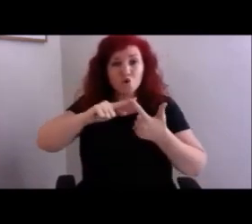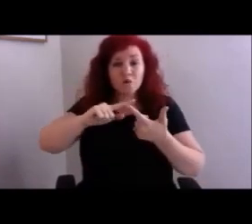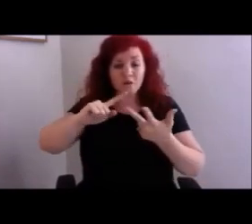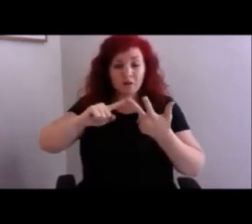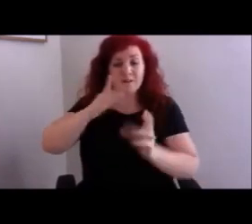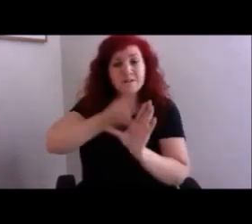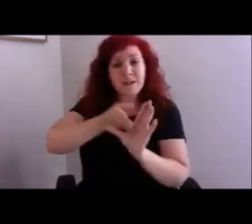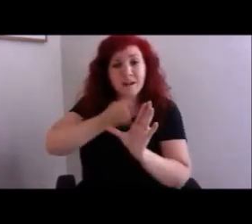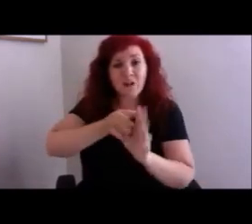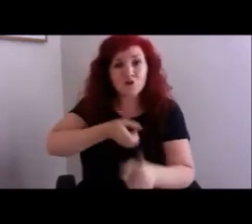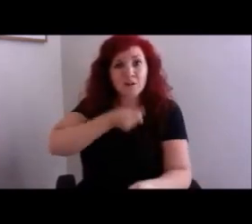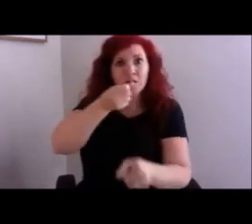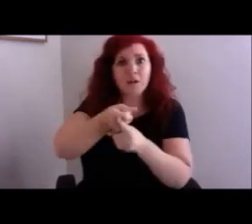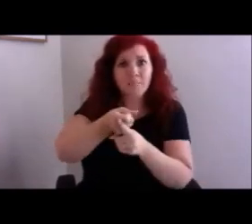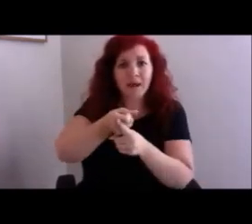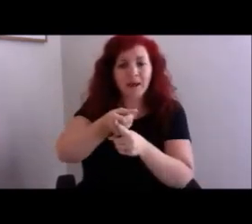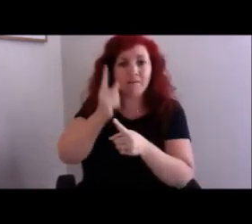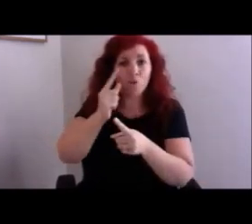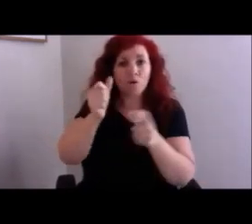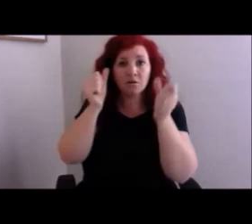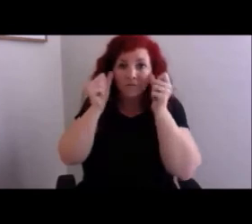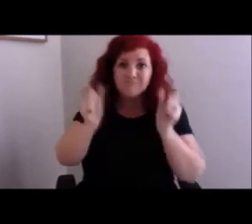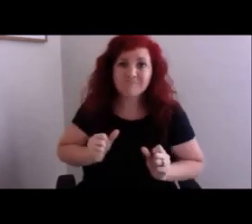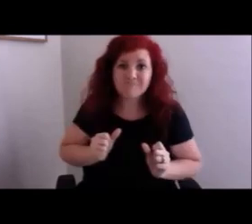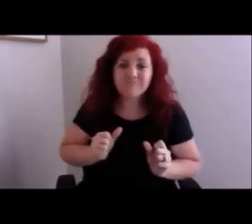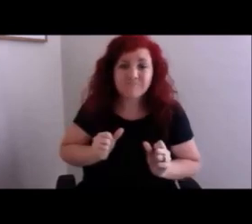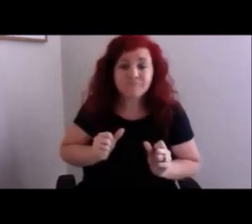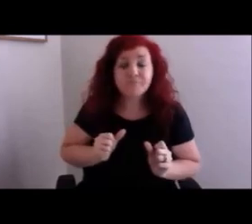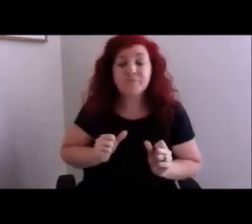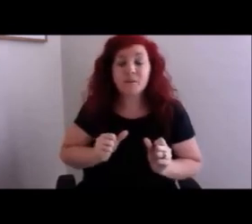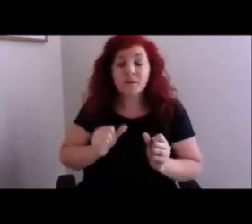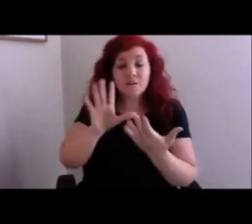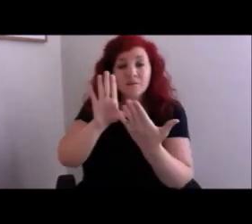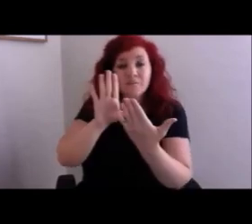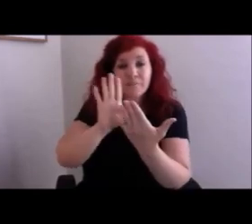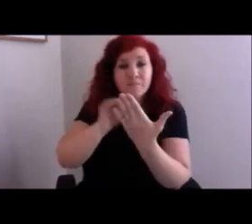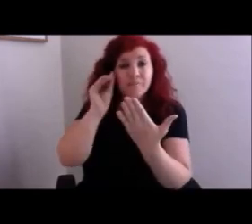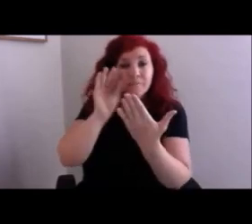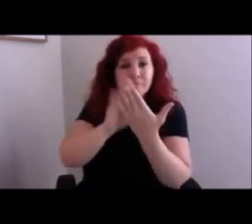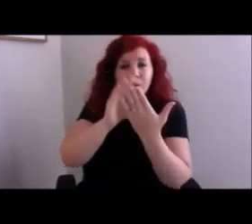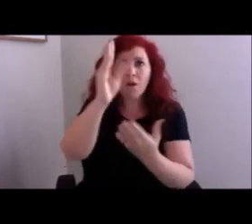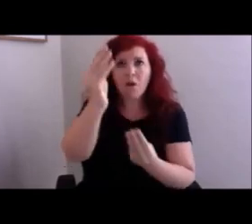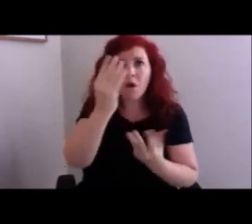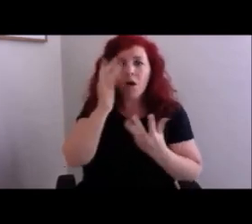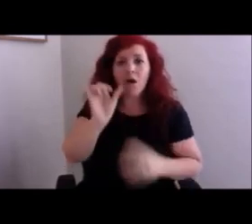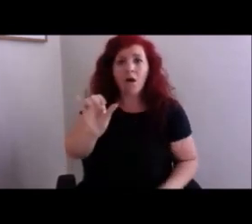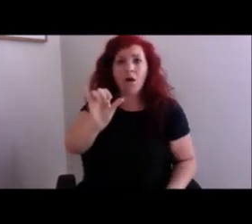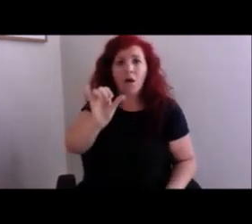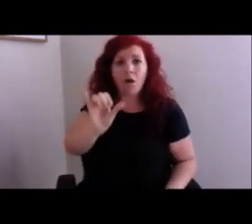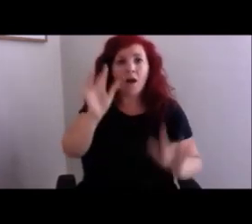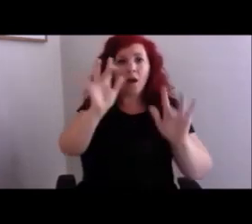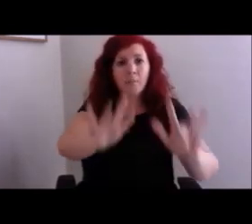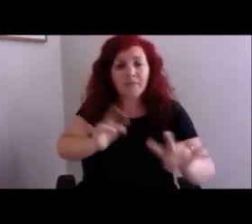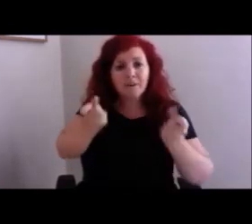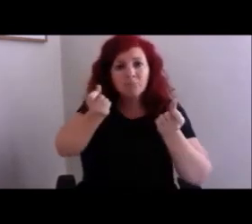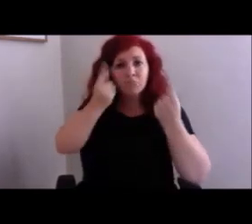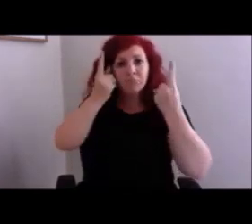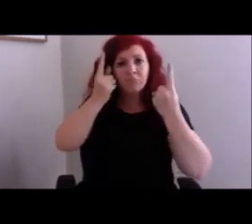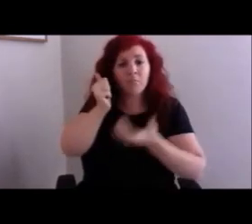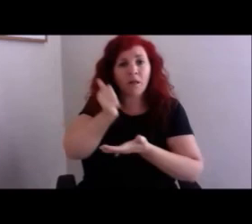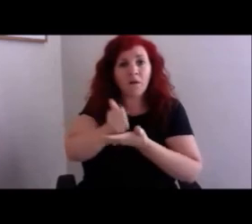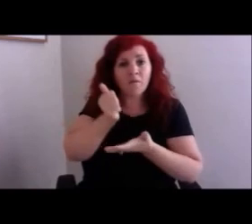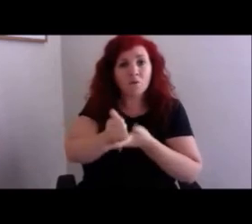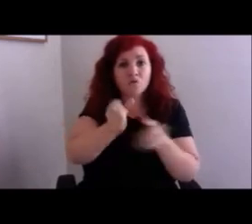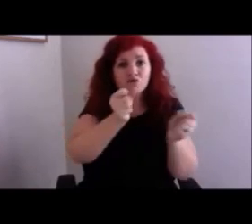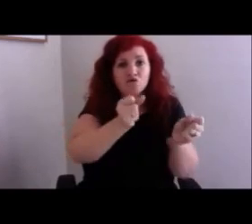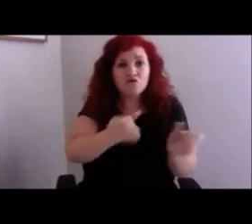psychological impact of hearing loss. Gaining insight, empathy, understanding, and helpful strategies will